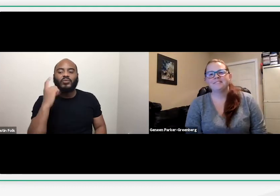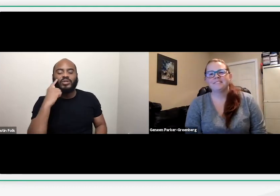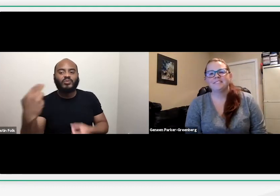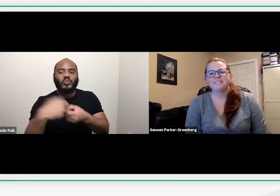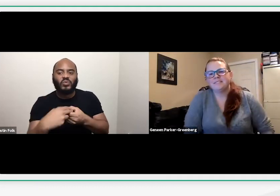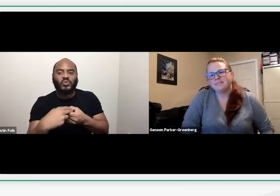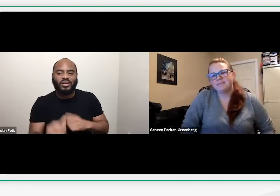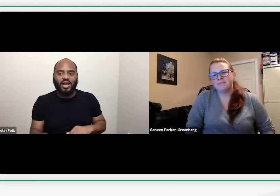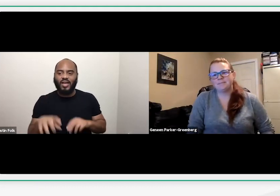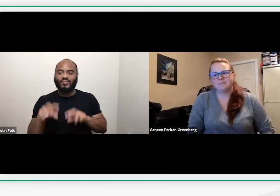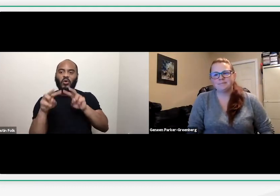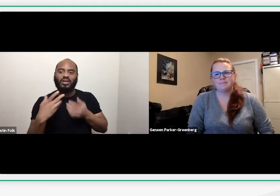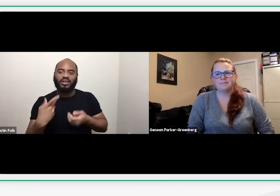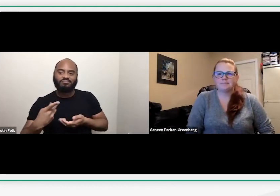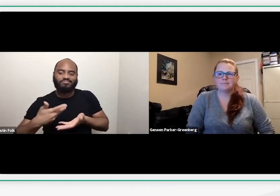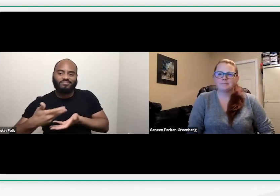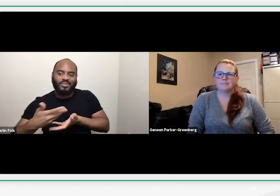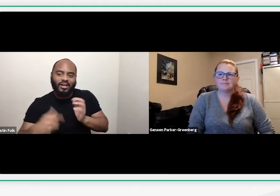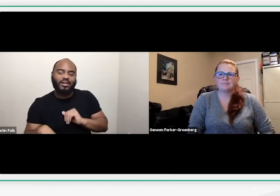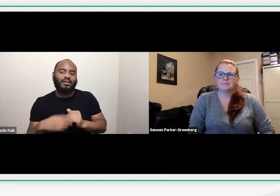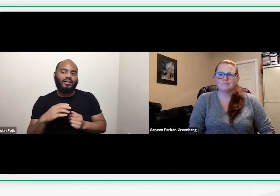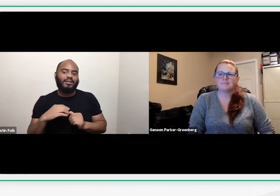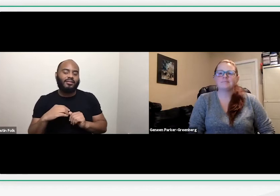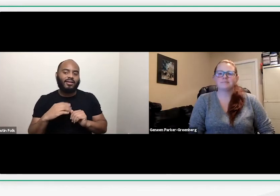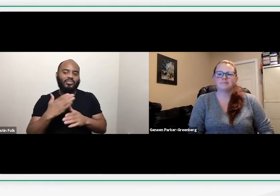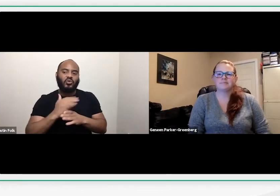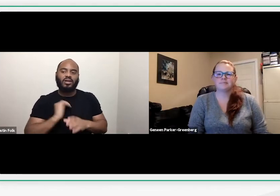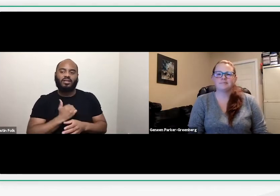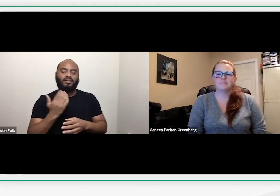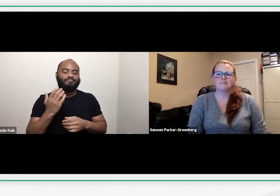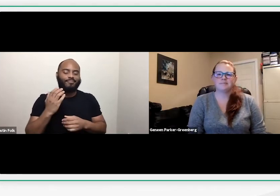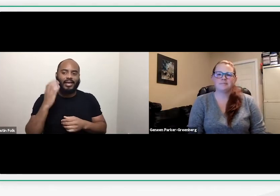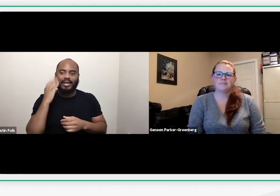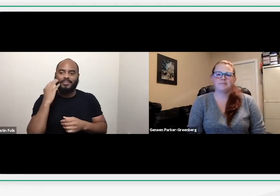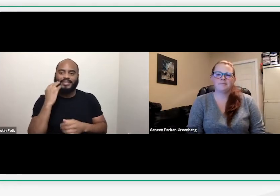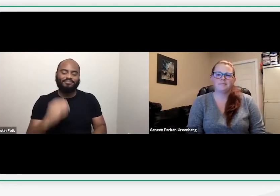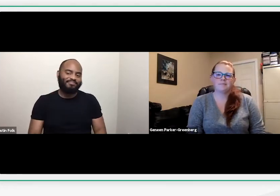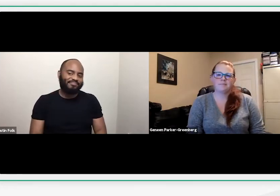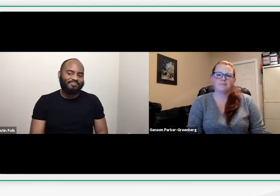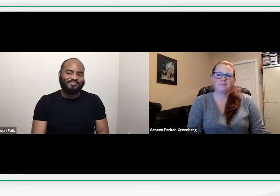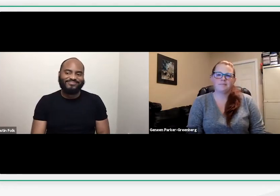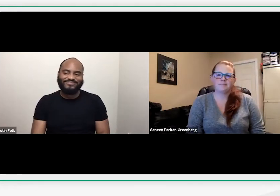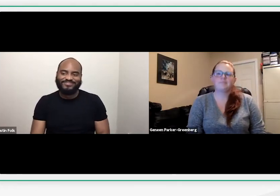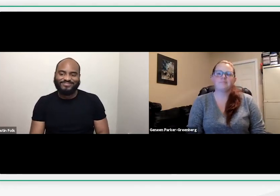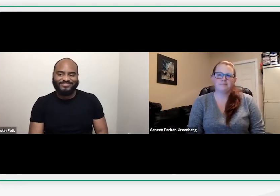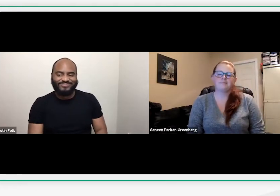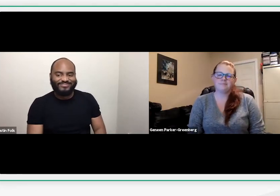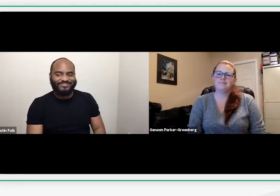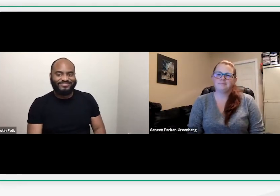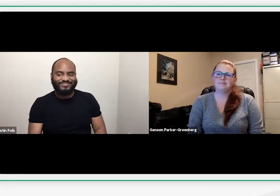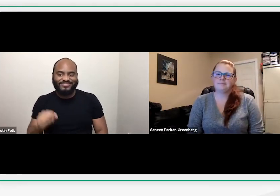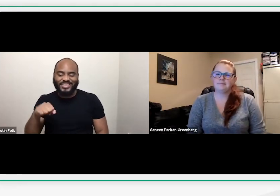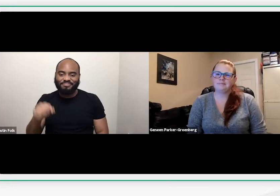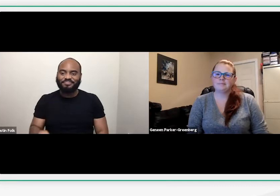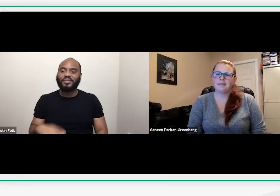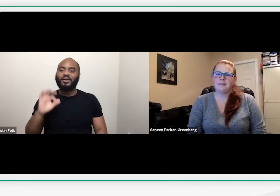to this workshop. Hello, everyone. Janine, thank you for being here. I'm looking forward to tonight's conversation with you about our